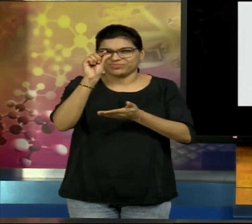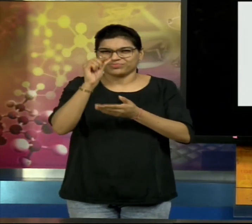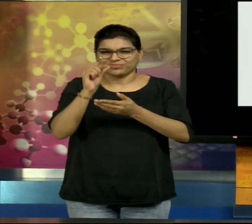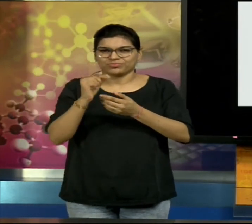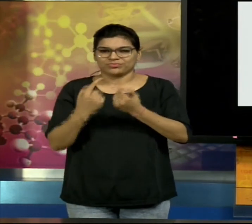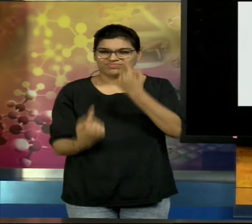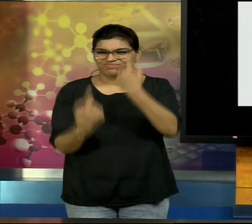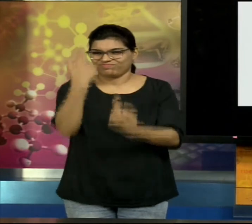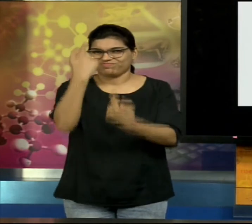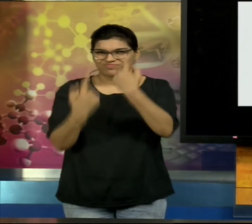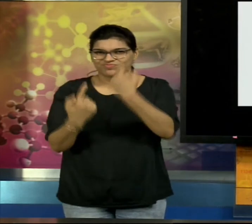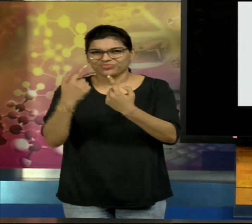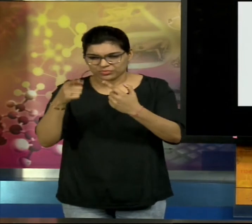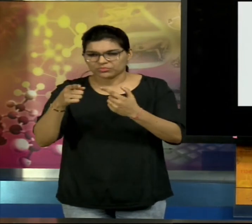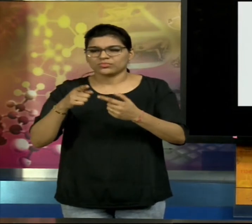dry.